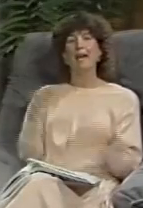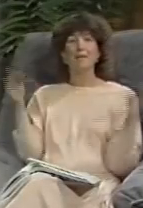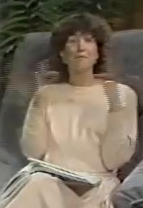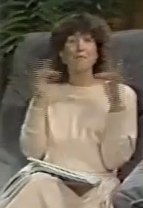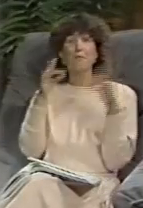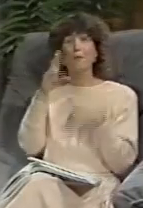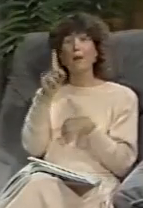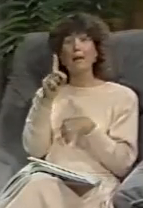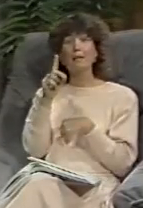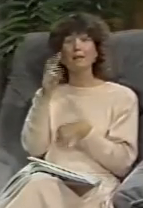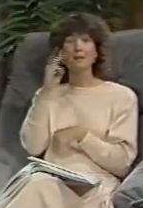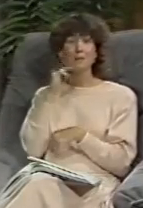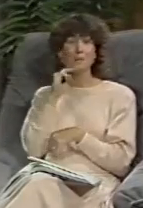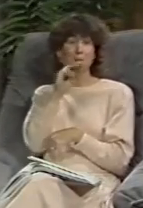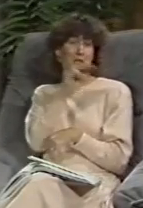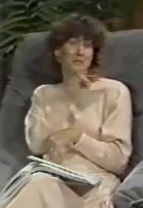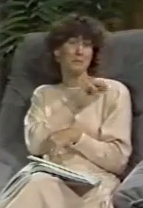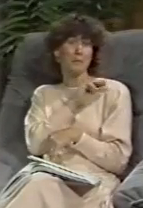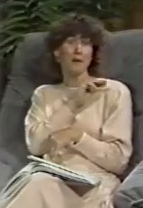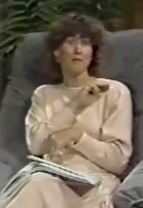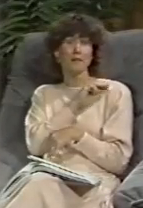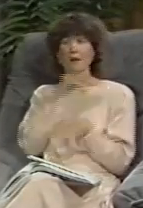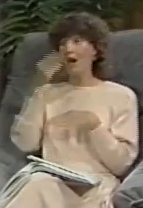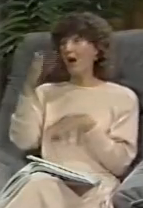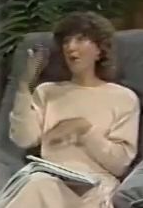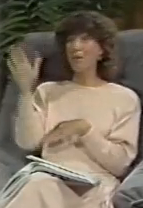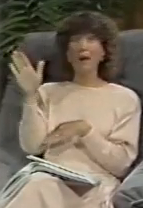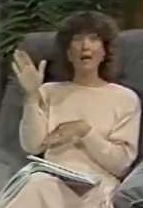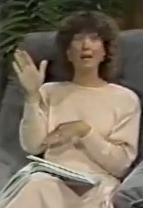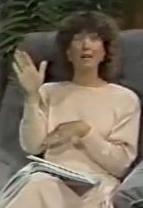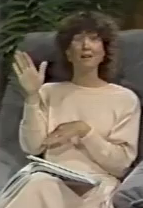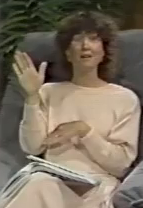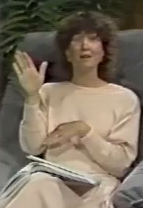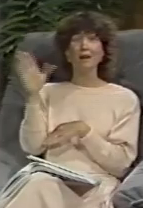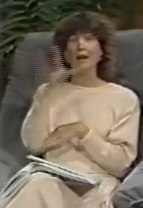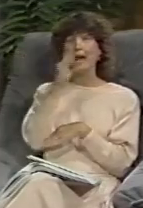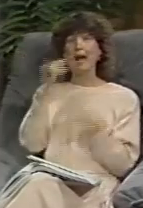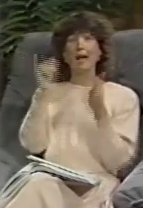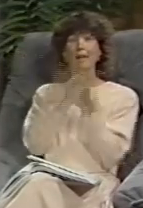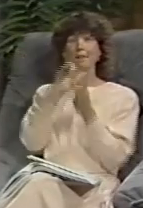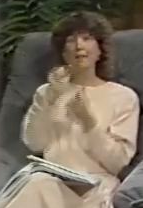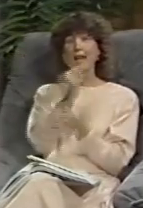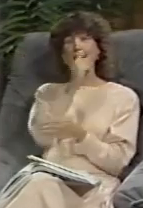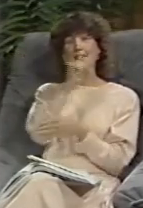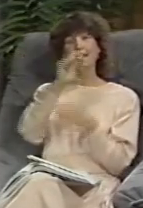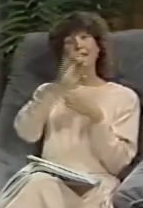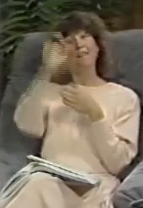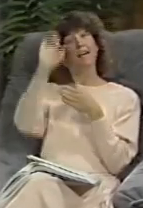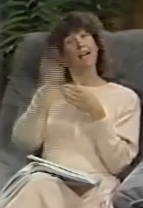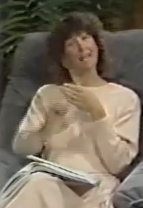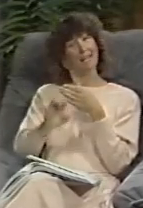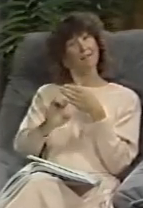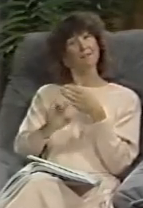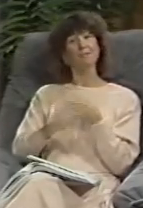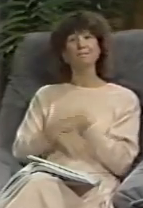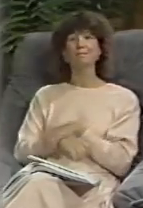And frightened Miss Muffet away. And that's the end.